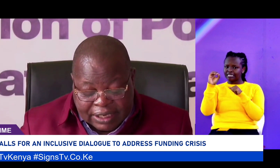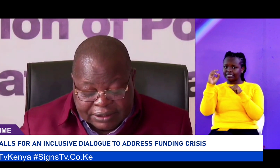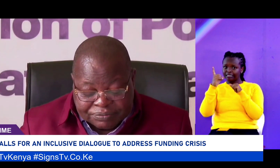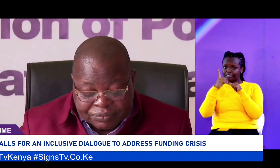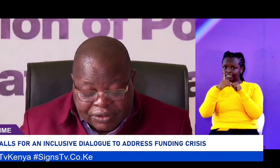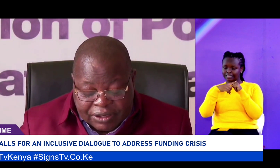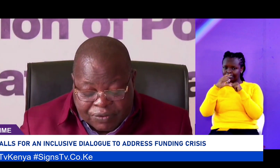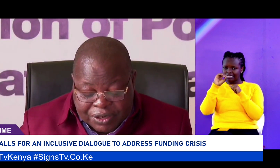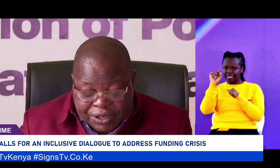660,000.